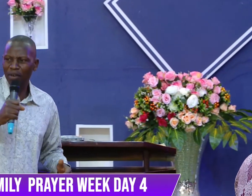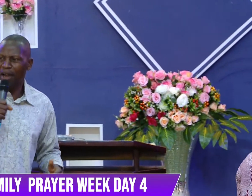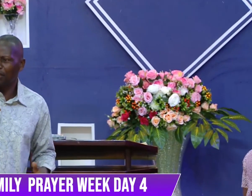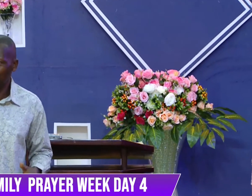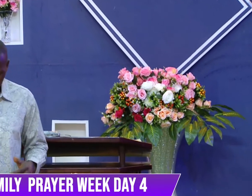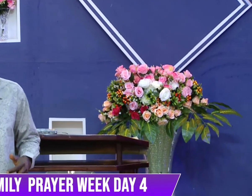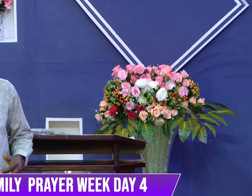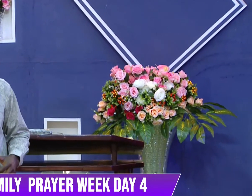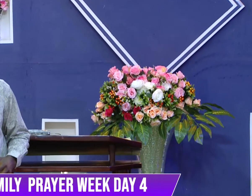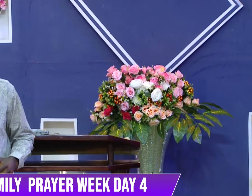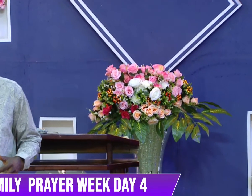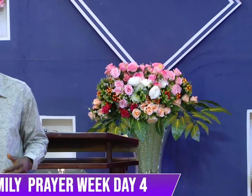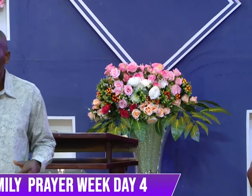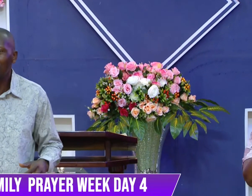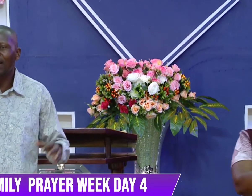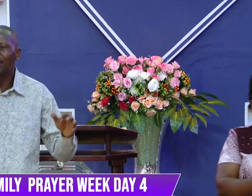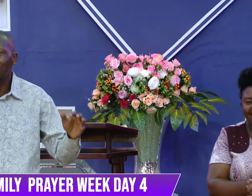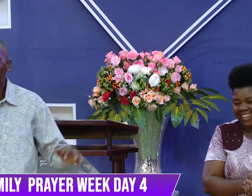People don't love such